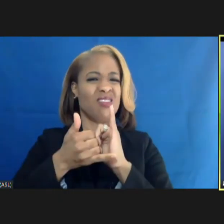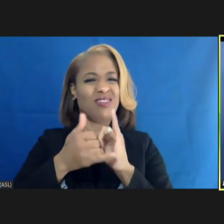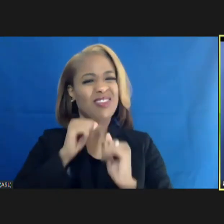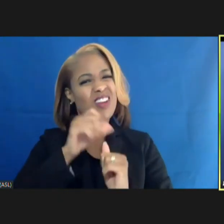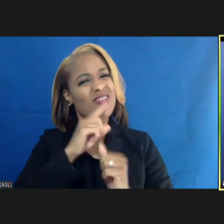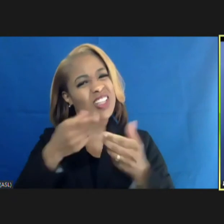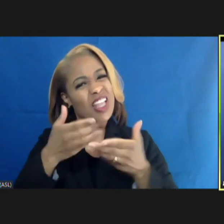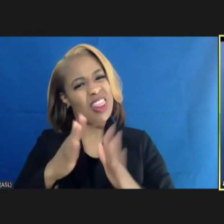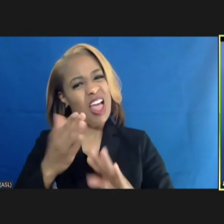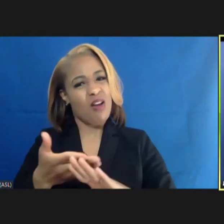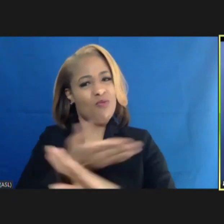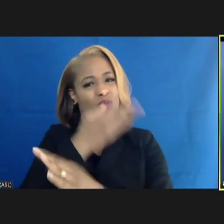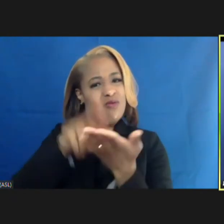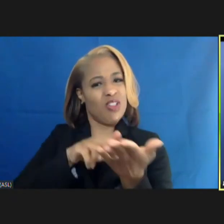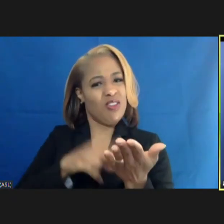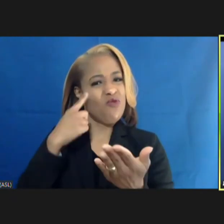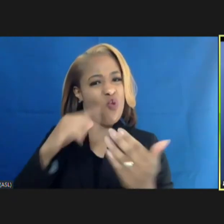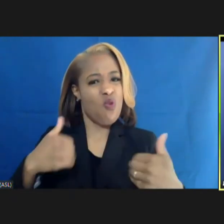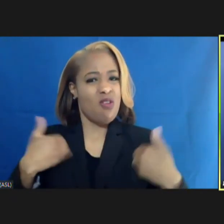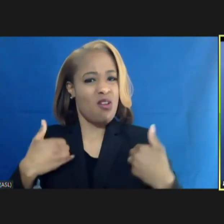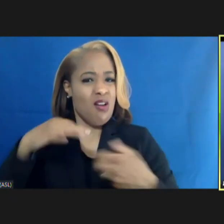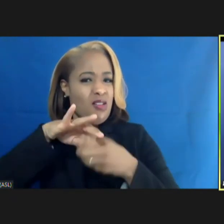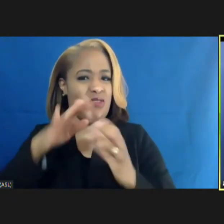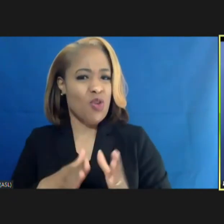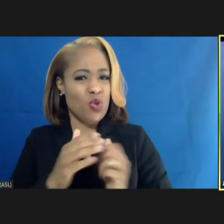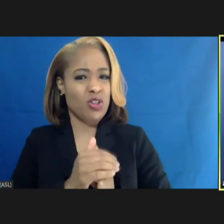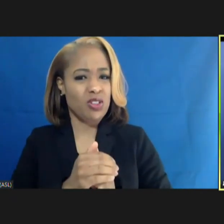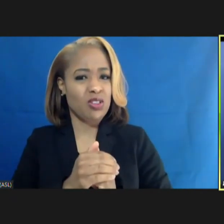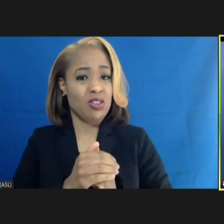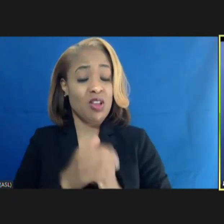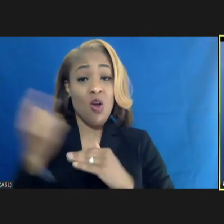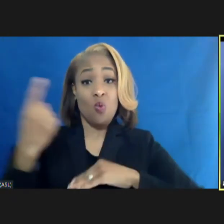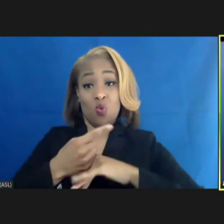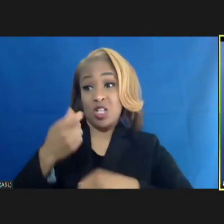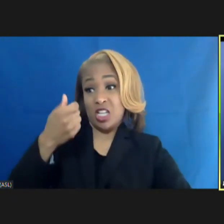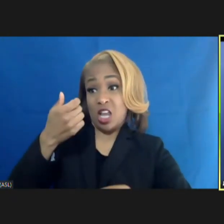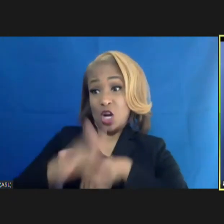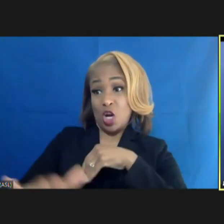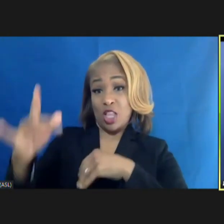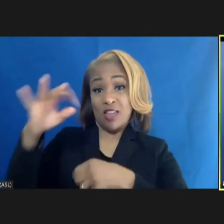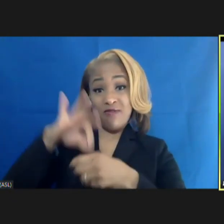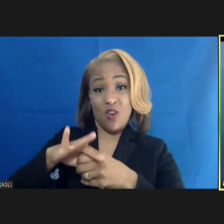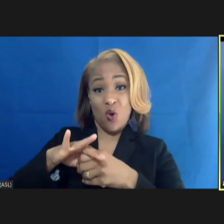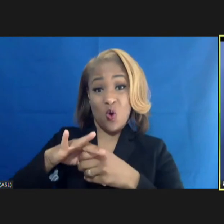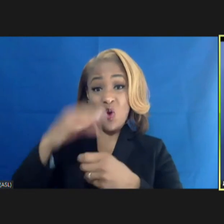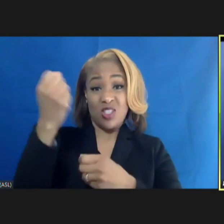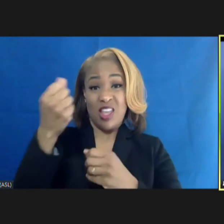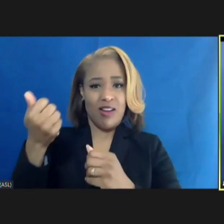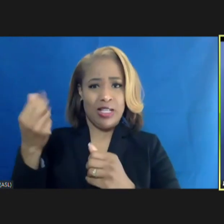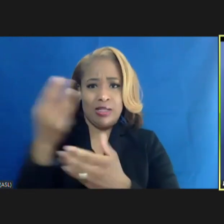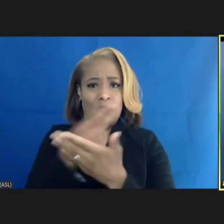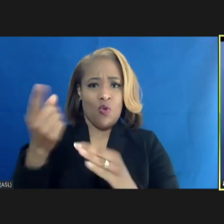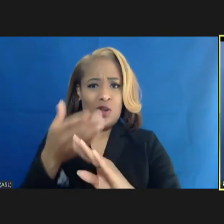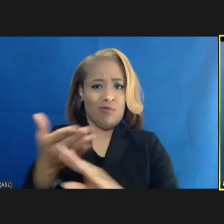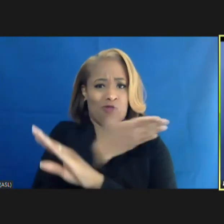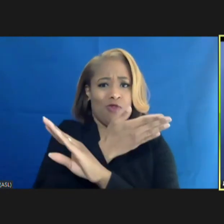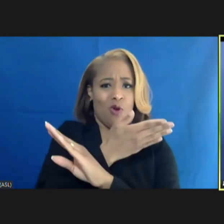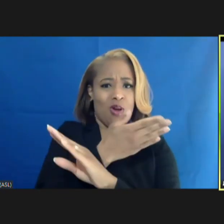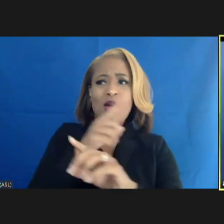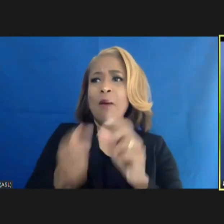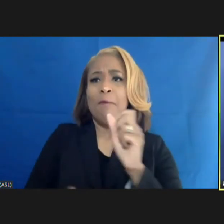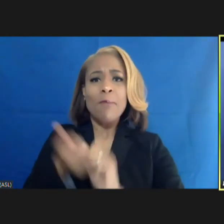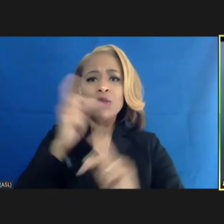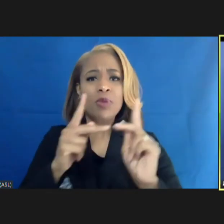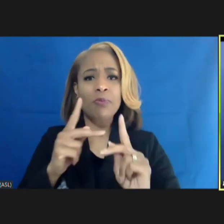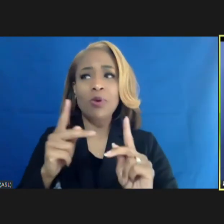for pre-registration of young voters. Allowing for one day of early voting on a Saturday weeks prior to the election, when most voters aren't paying